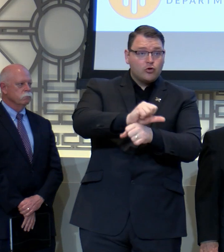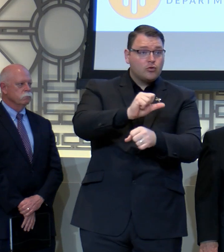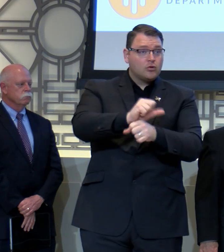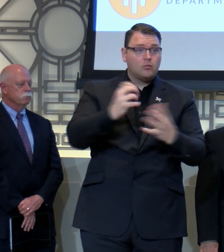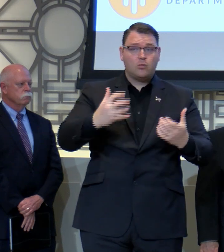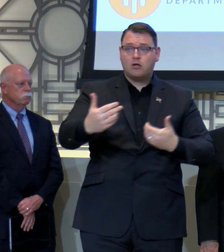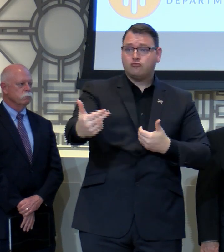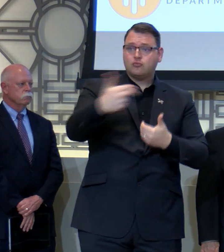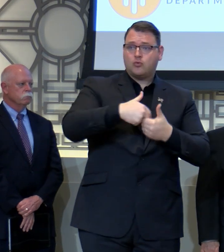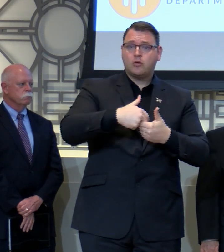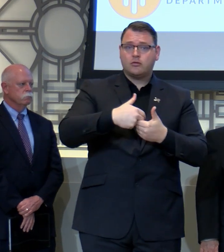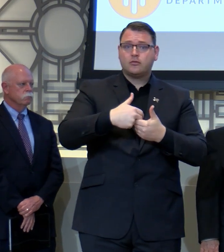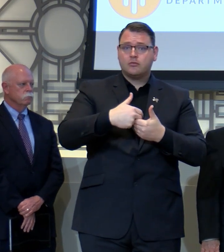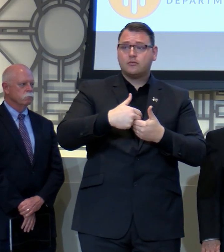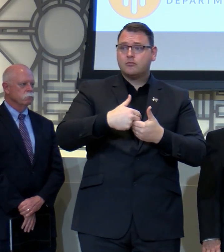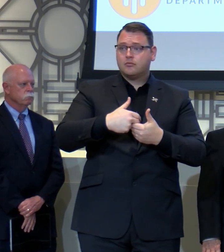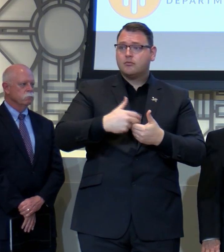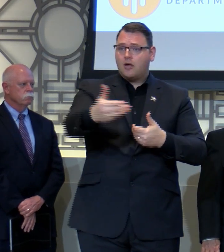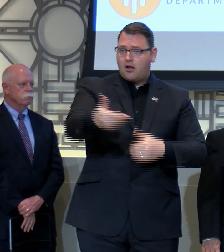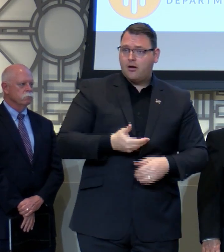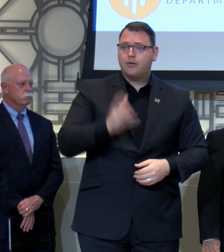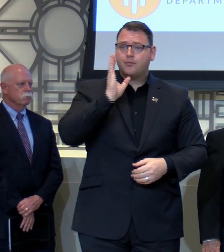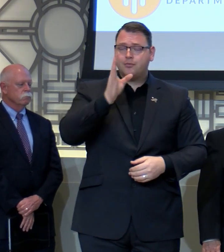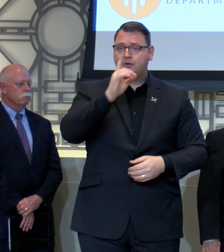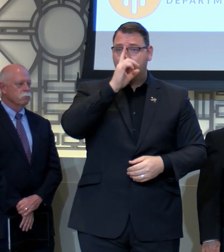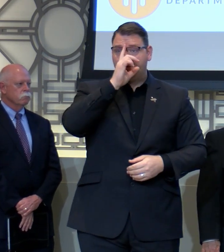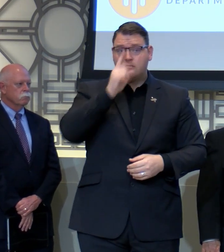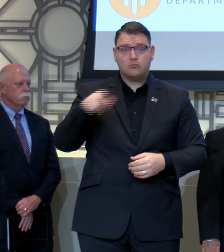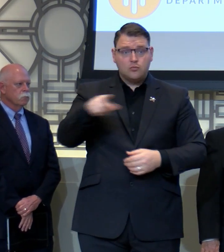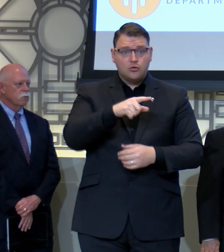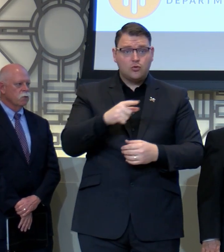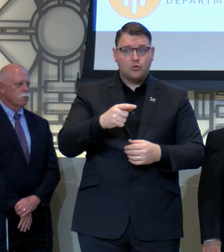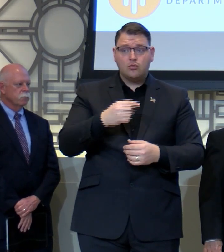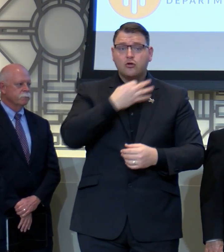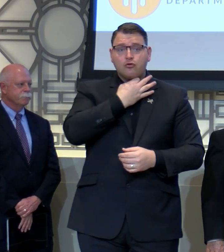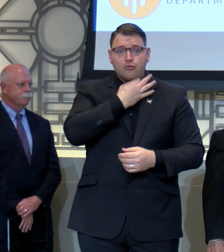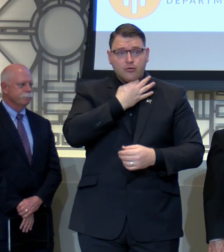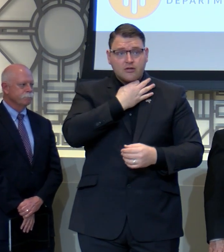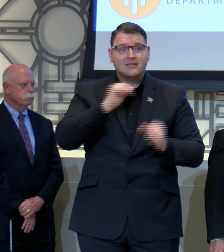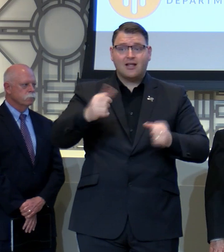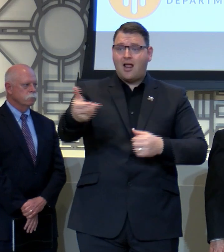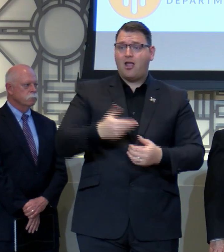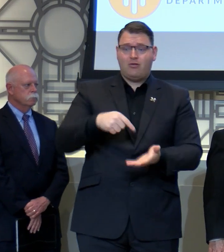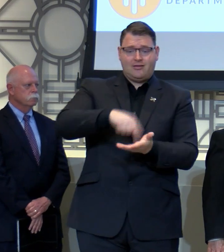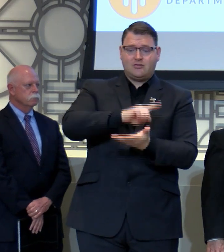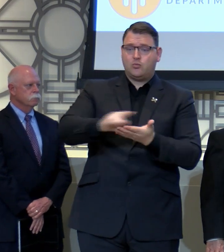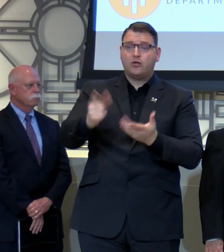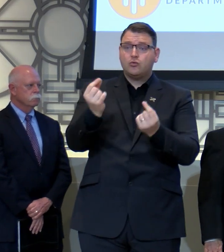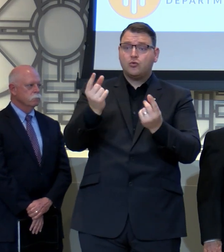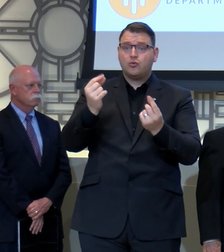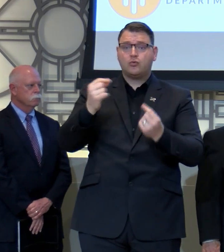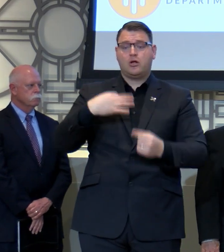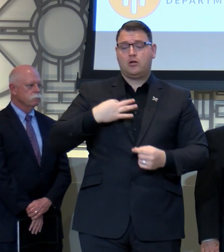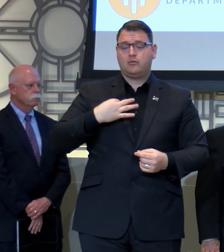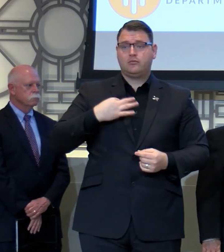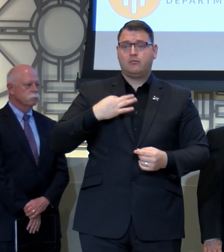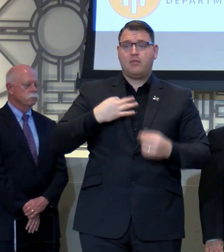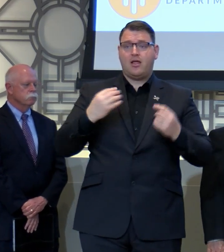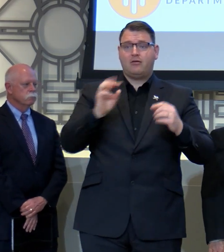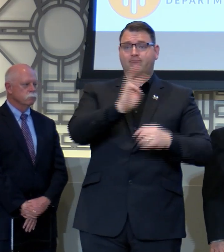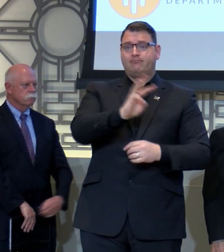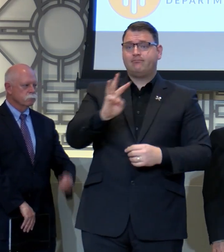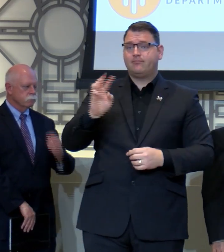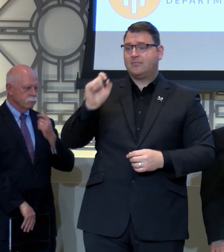Anyone. And if you have someone you know interested in joining our team, we can hire them this week. Just need to apply at